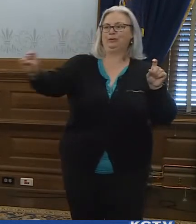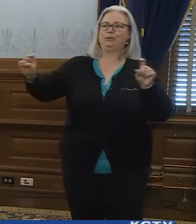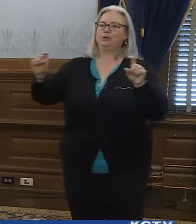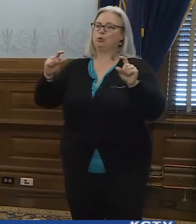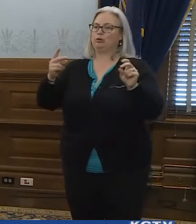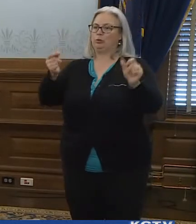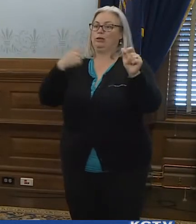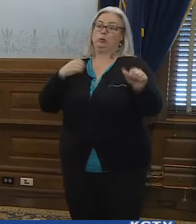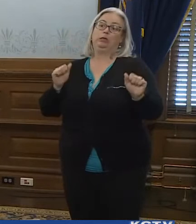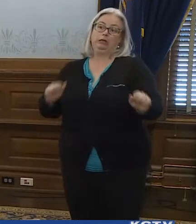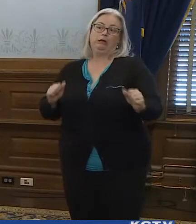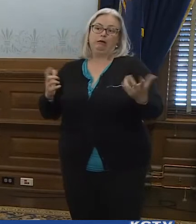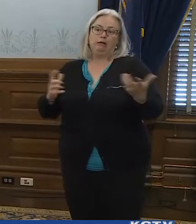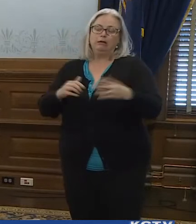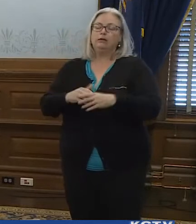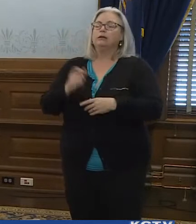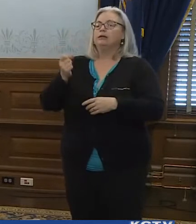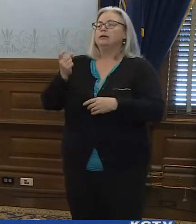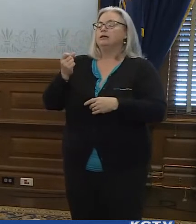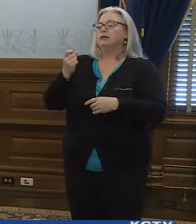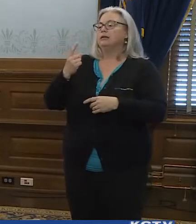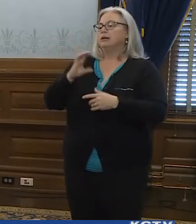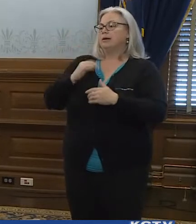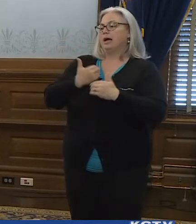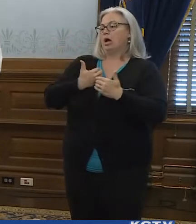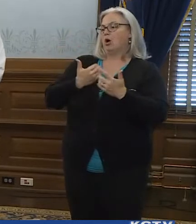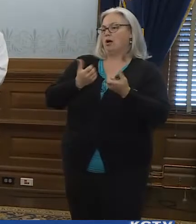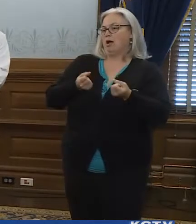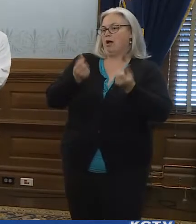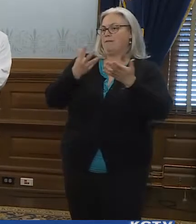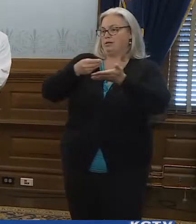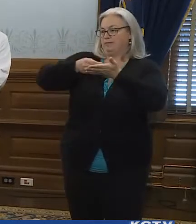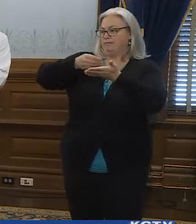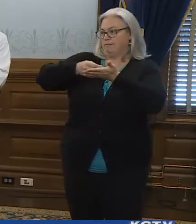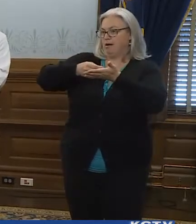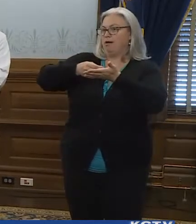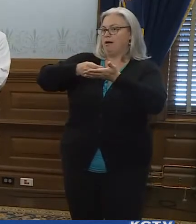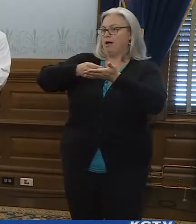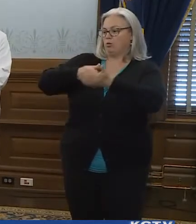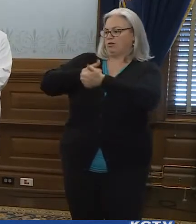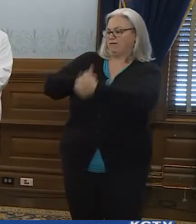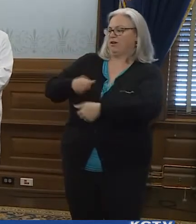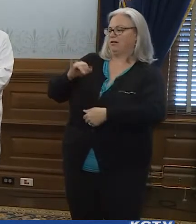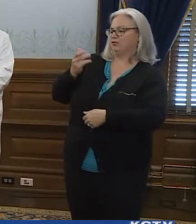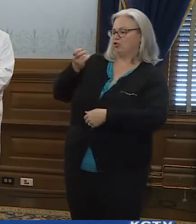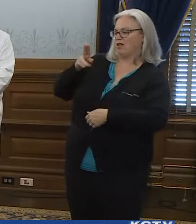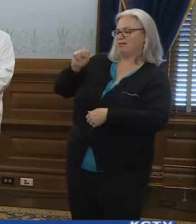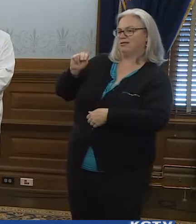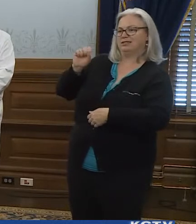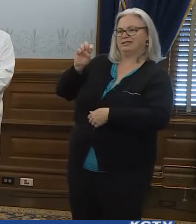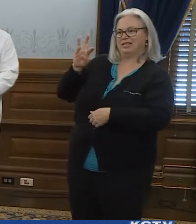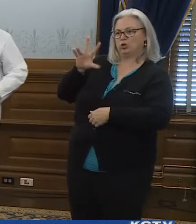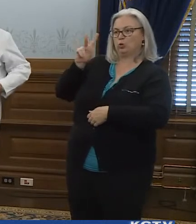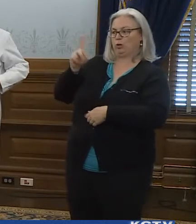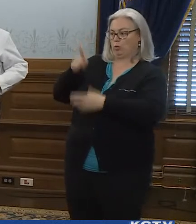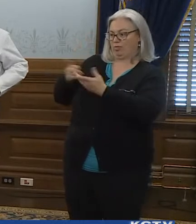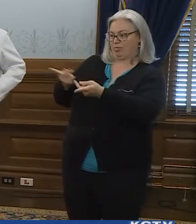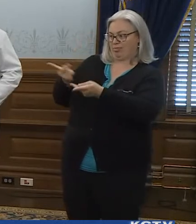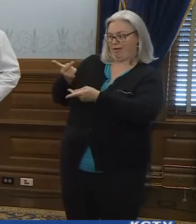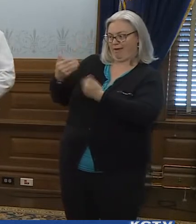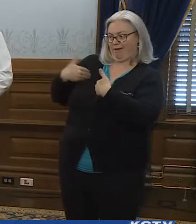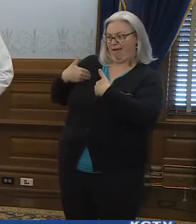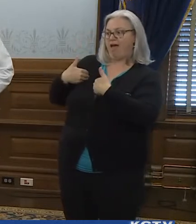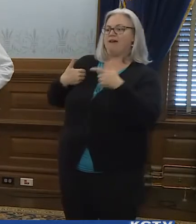as we possibly can. But we base the amount that we'll be sending on what Johnson and Sedgwick got, sort of on a per